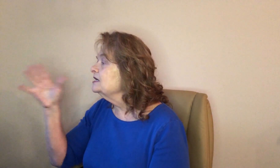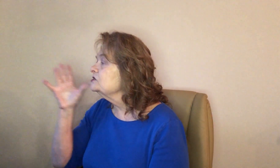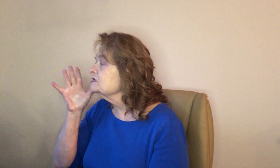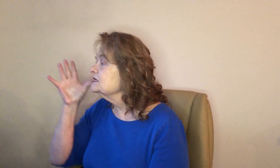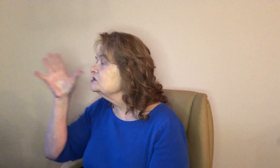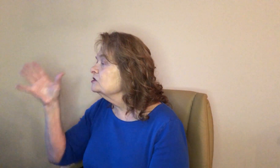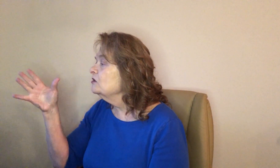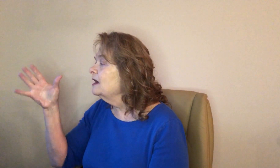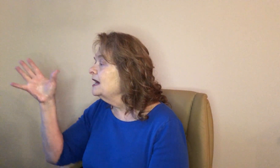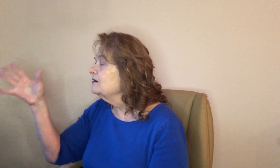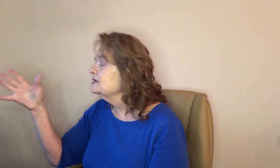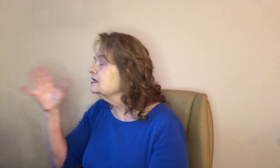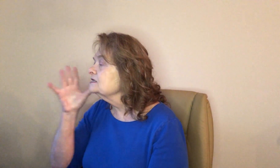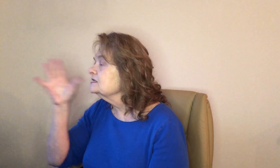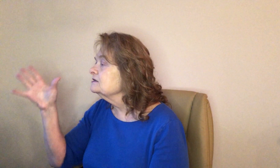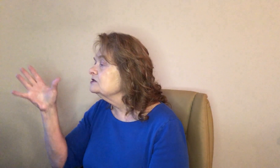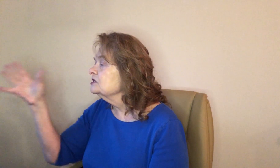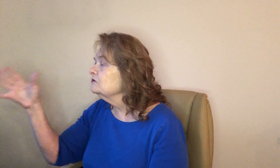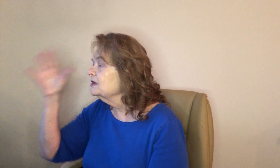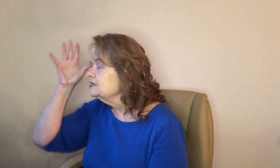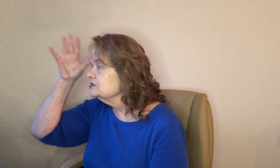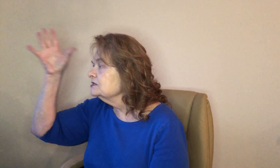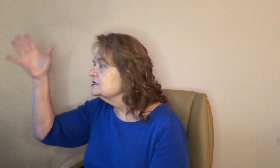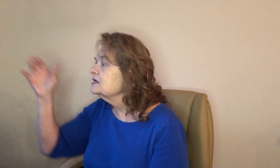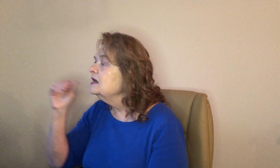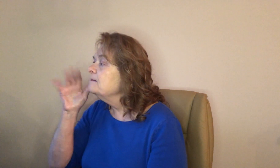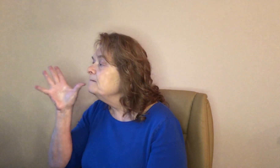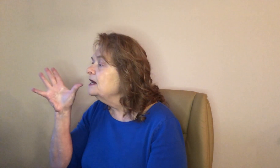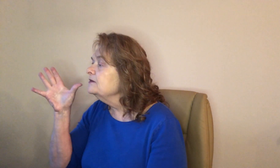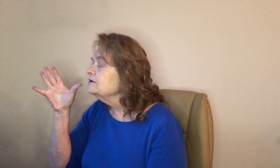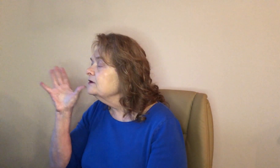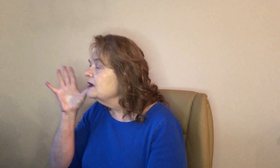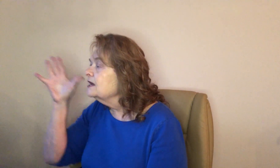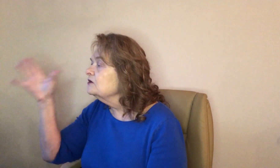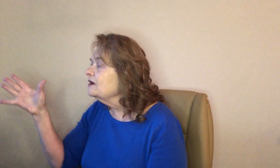generations. As you go out, it's the generations. Mother,